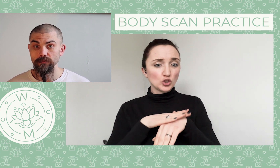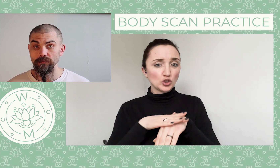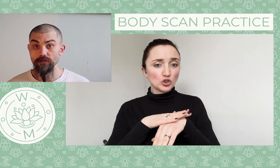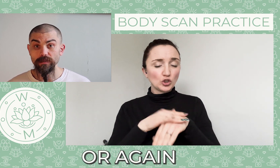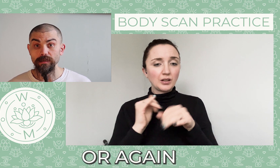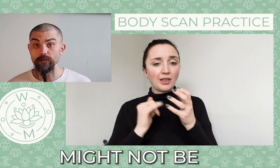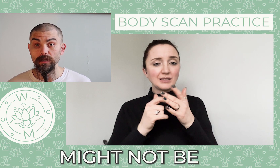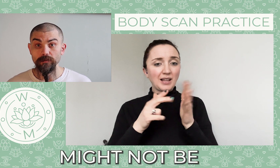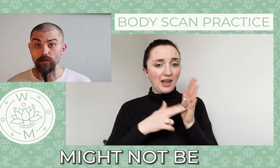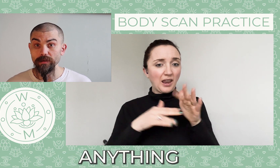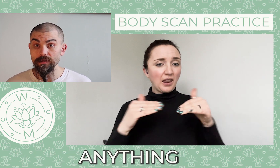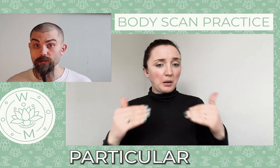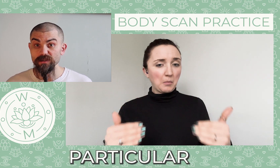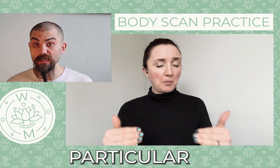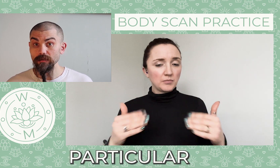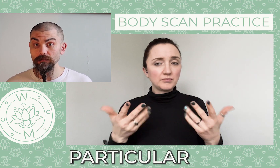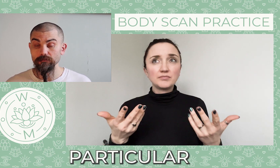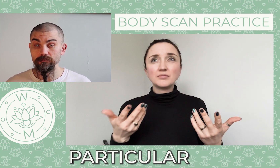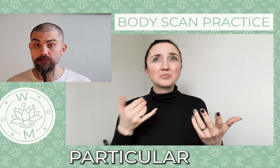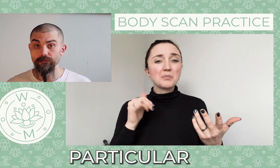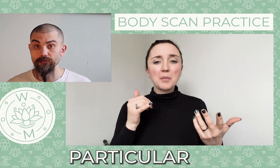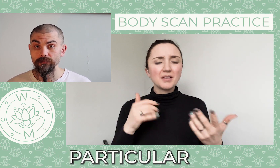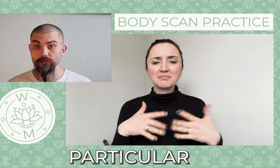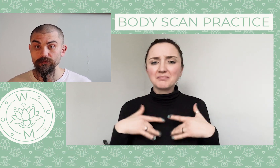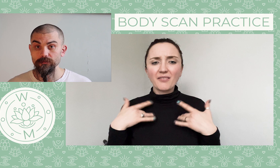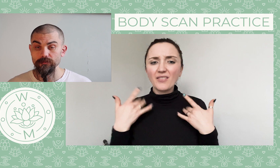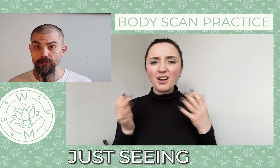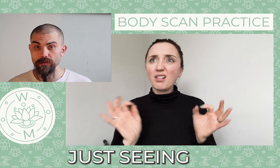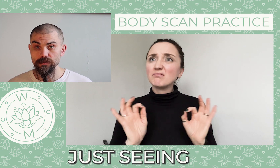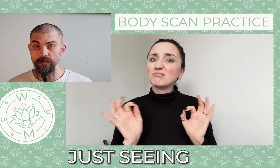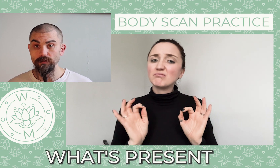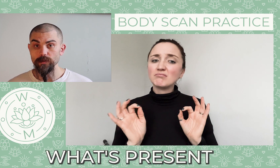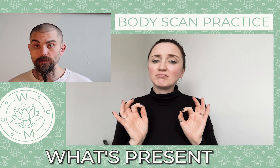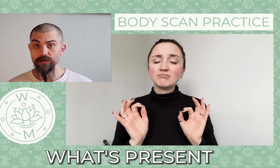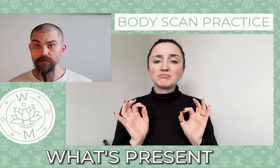Or again, might not be anything particular. Just seeing what's present.